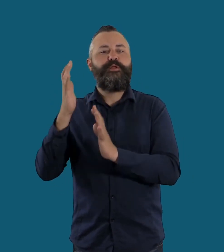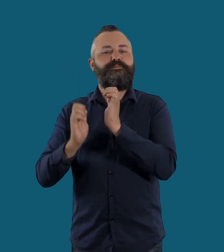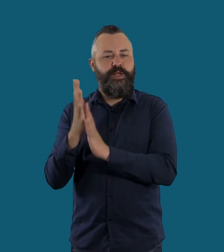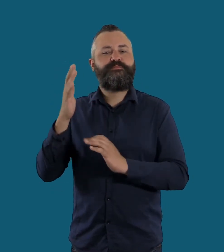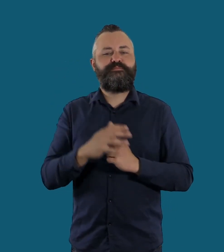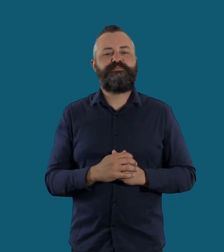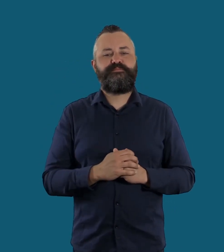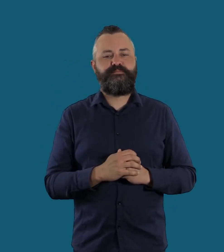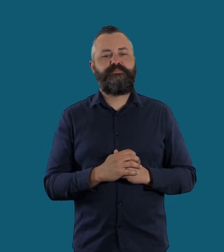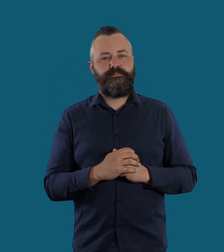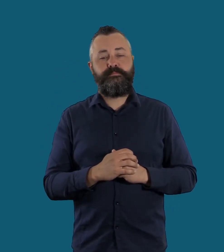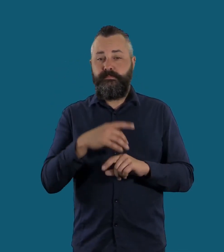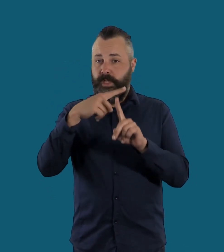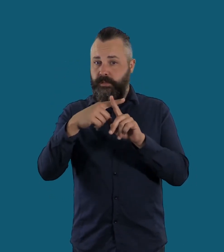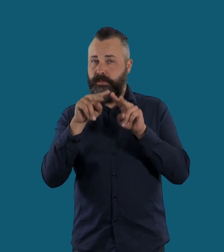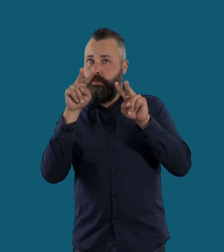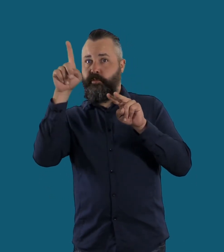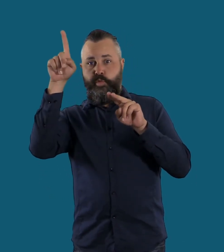But their occurrence vary in time according to location and